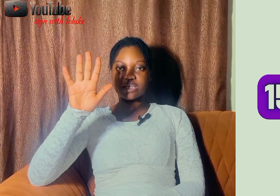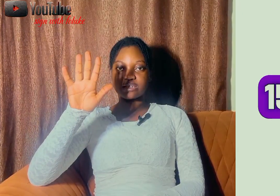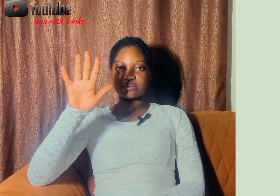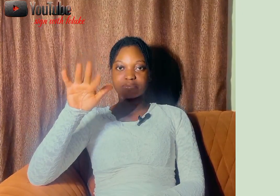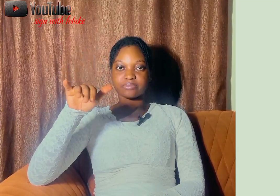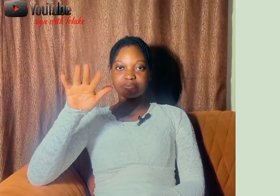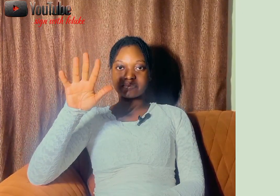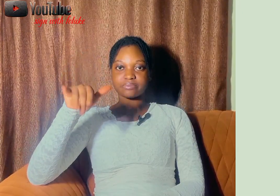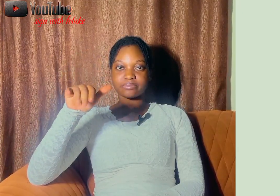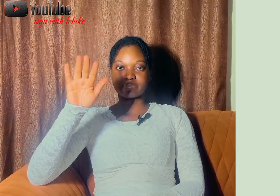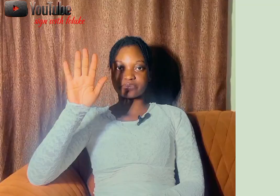15,